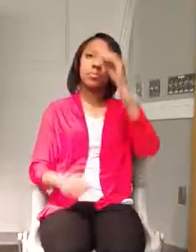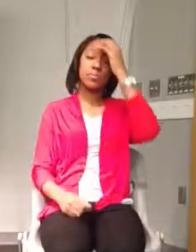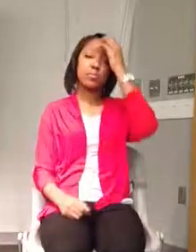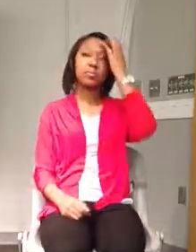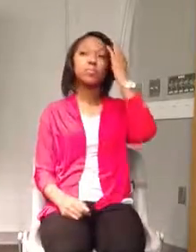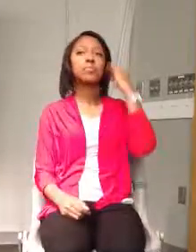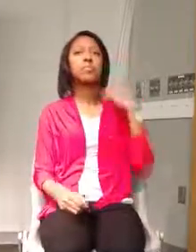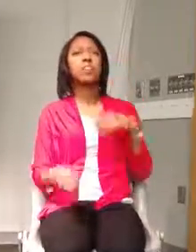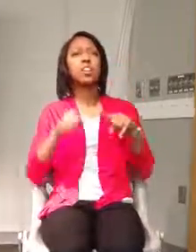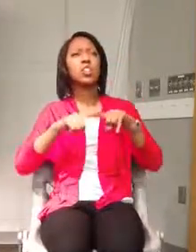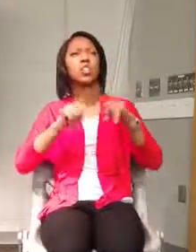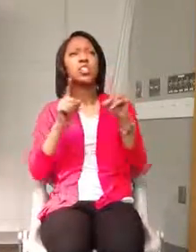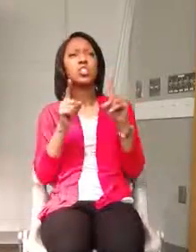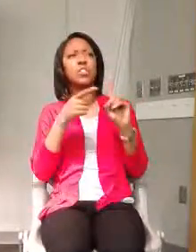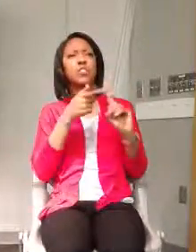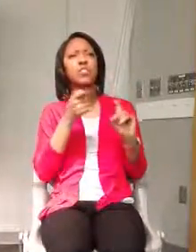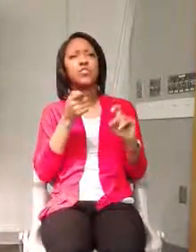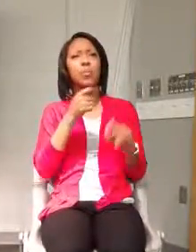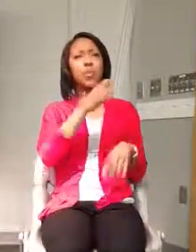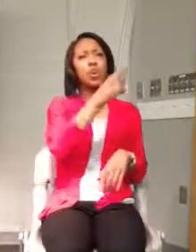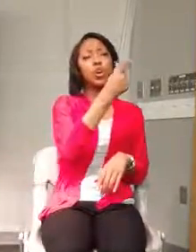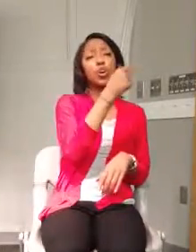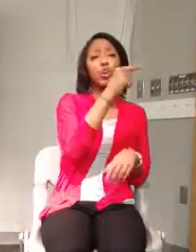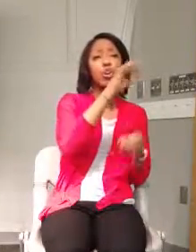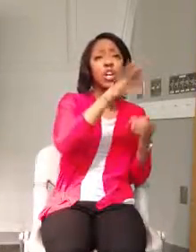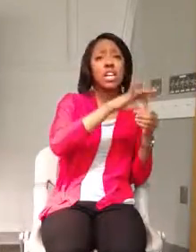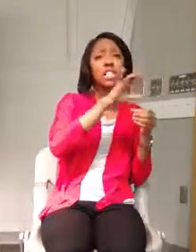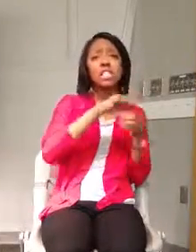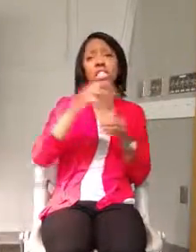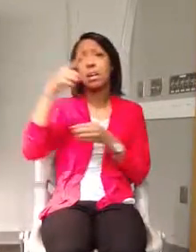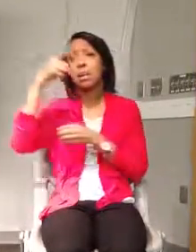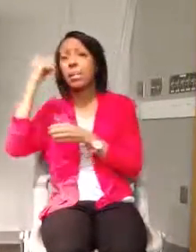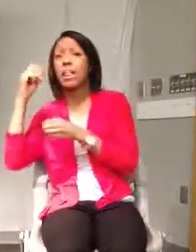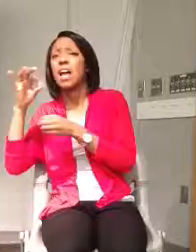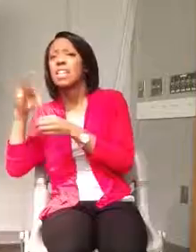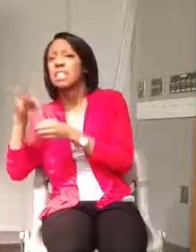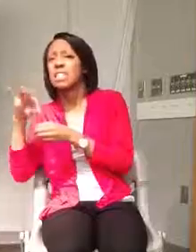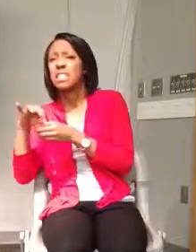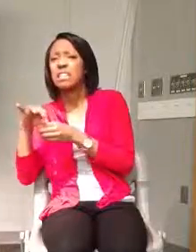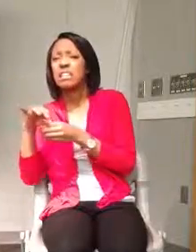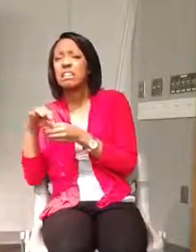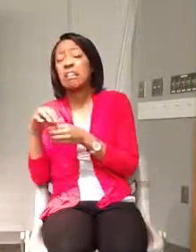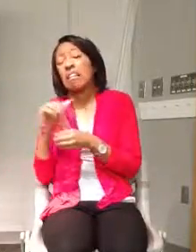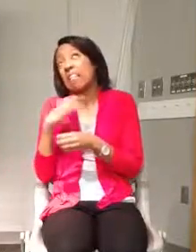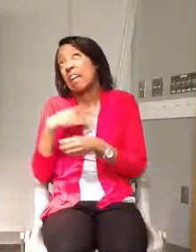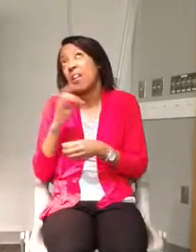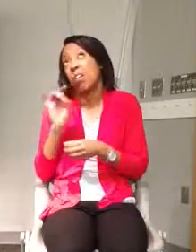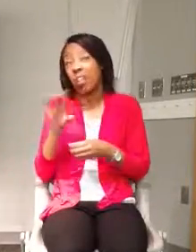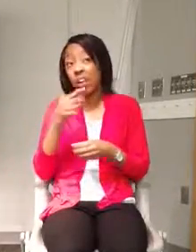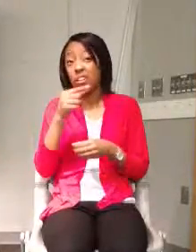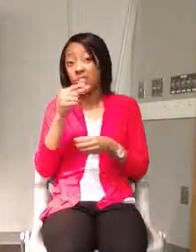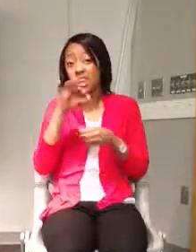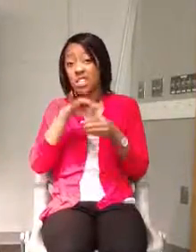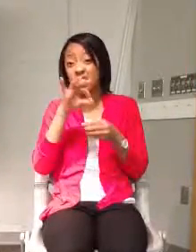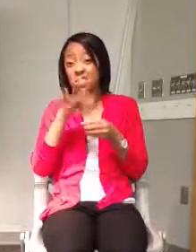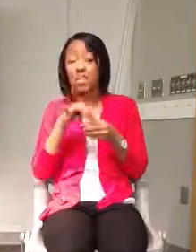between green tea and black tea. I don't particularly care for green tea, but green tea has